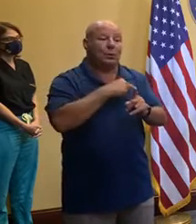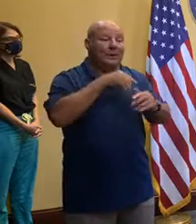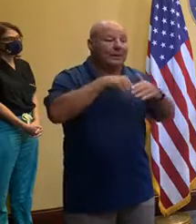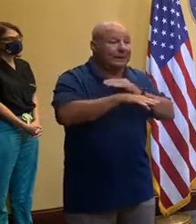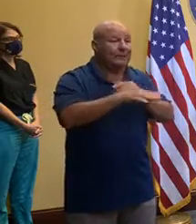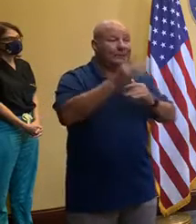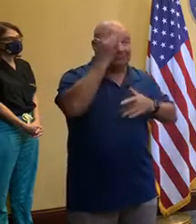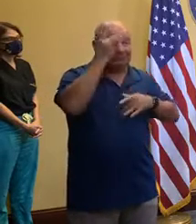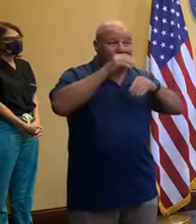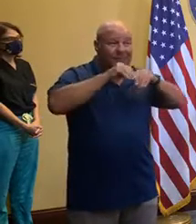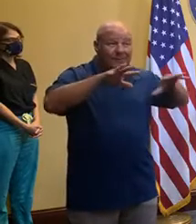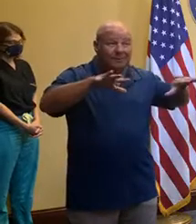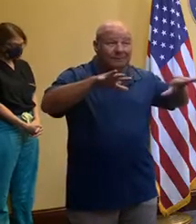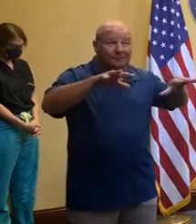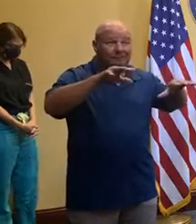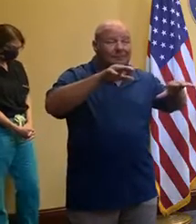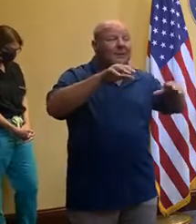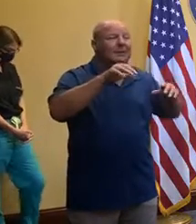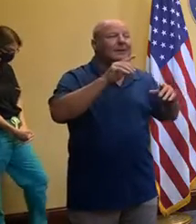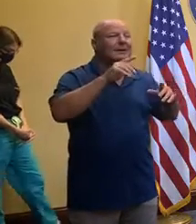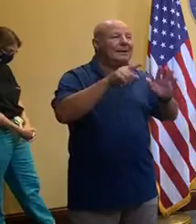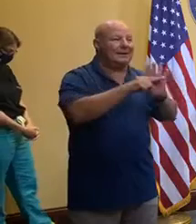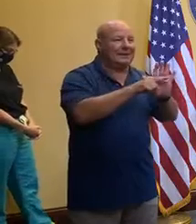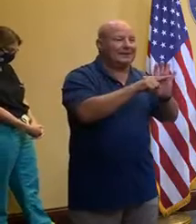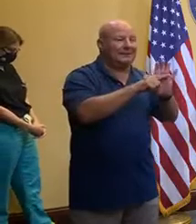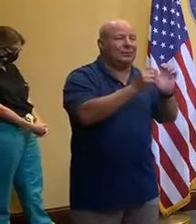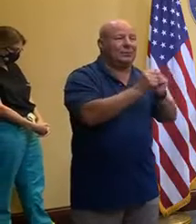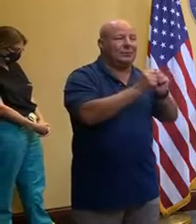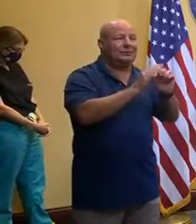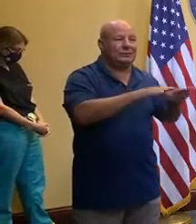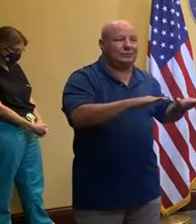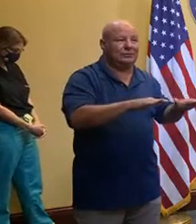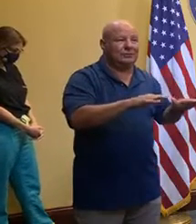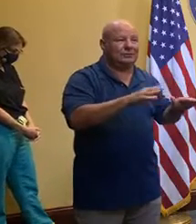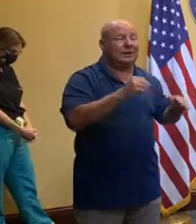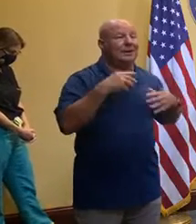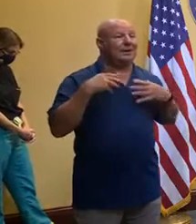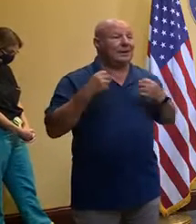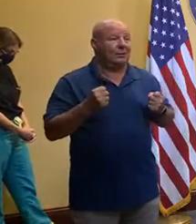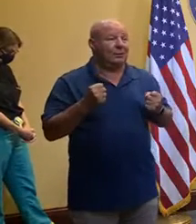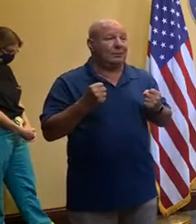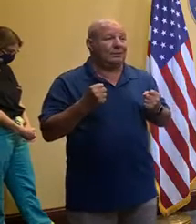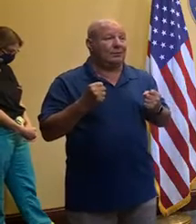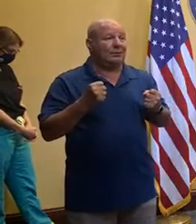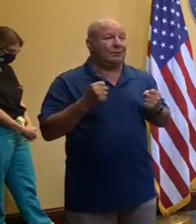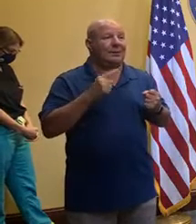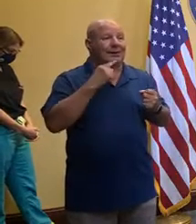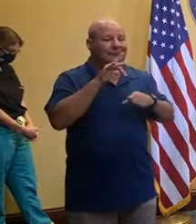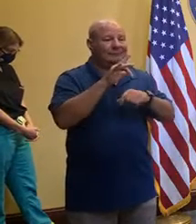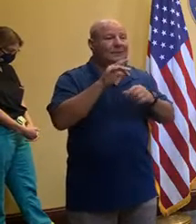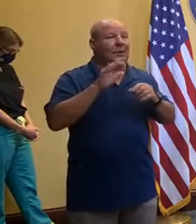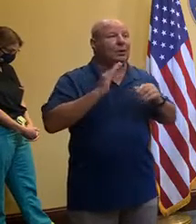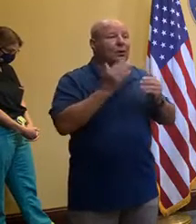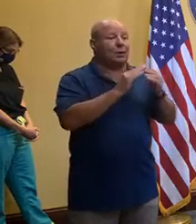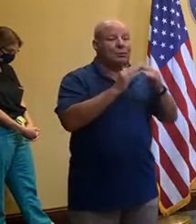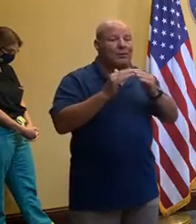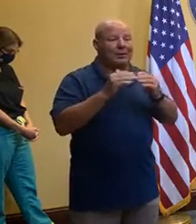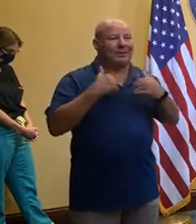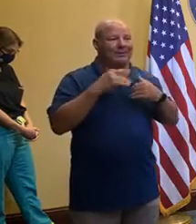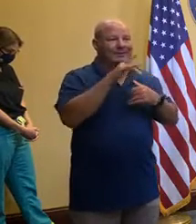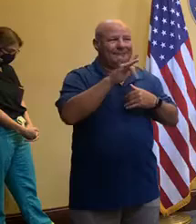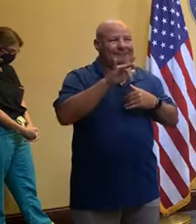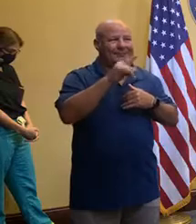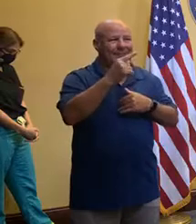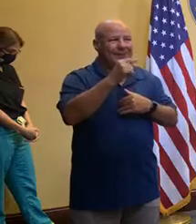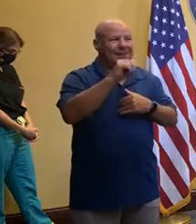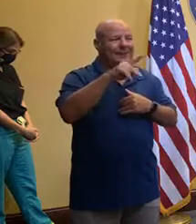deficit with our children, and even as it relates to health and health disparities and gaps within our community that we